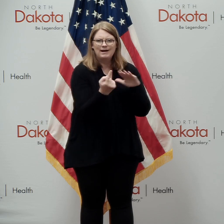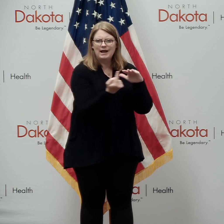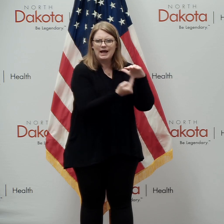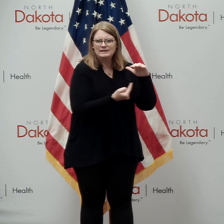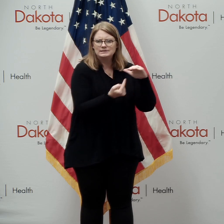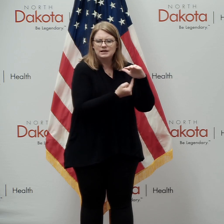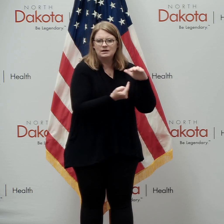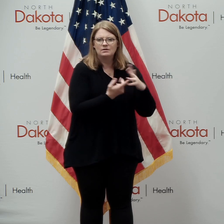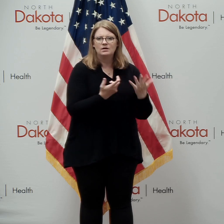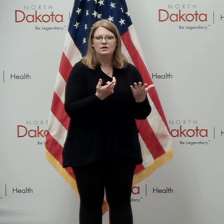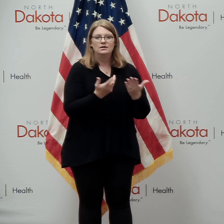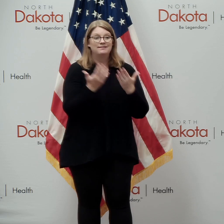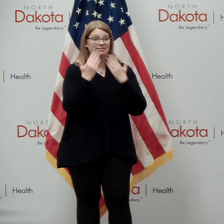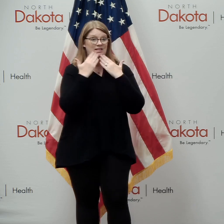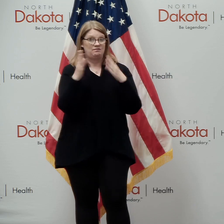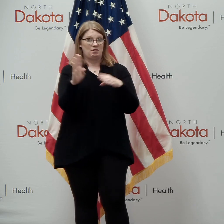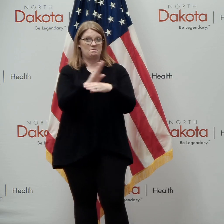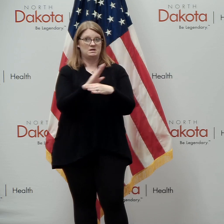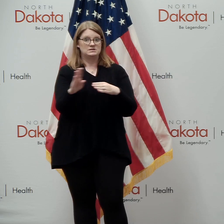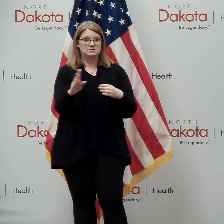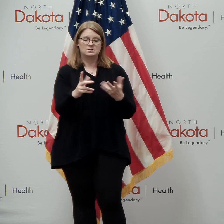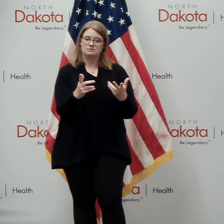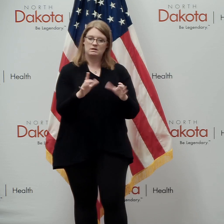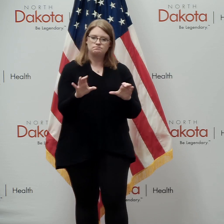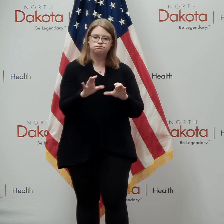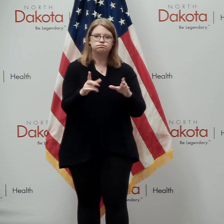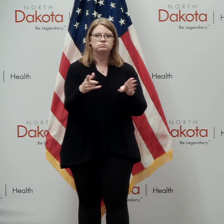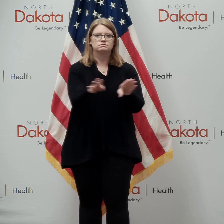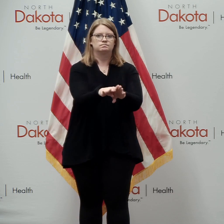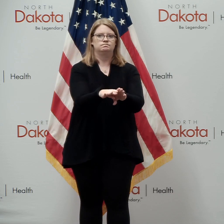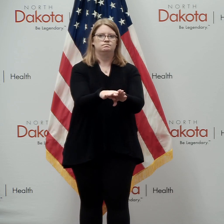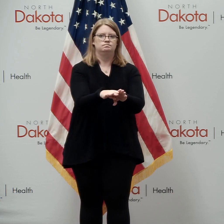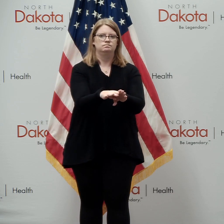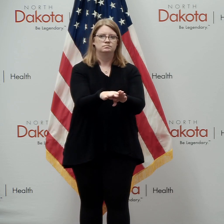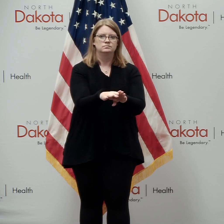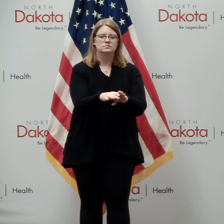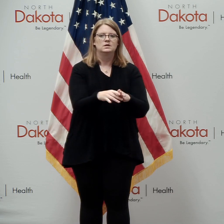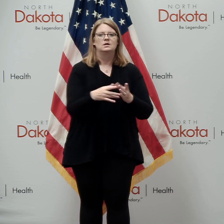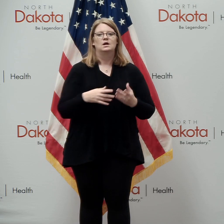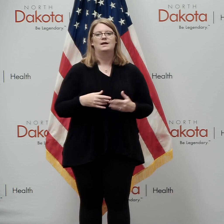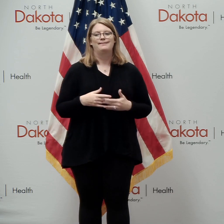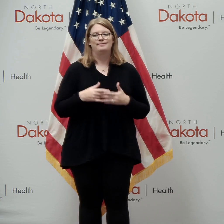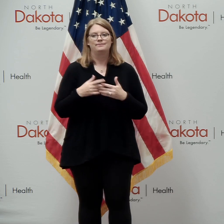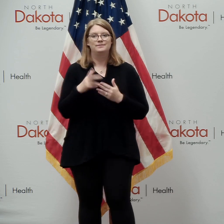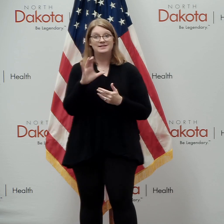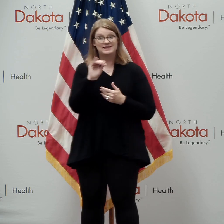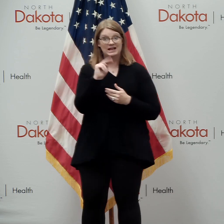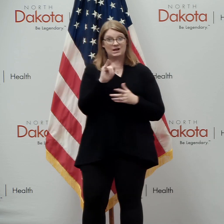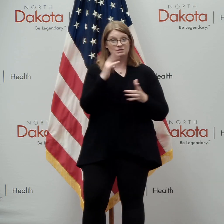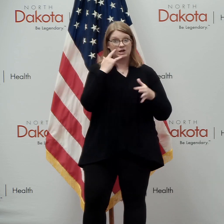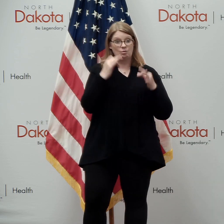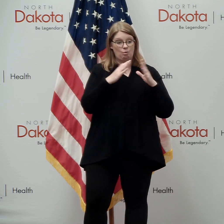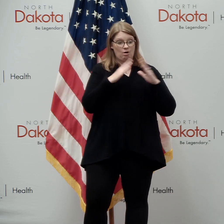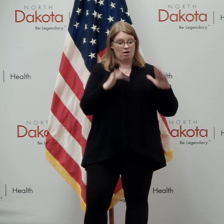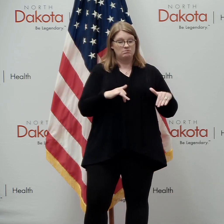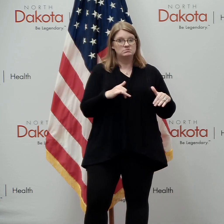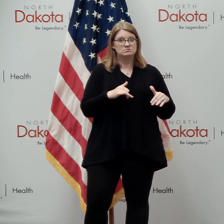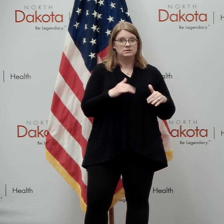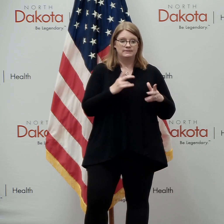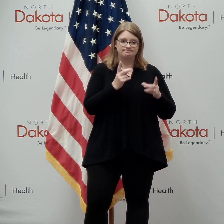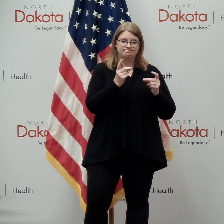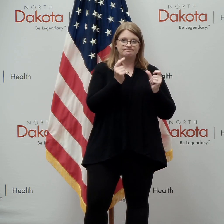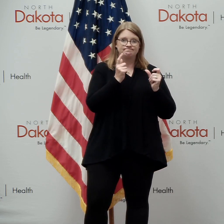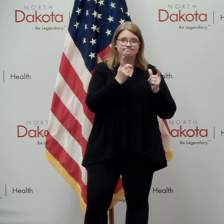thank if a business was proactive and shut down for a few days, or the county courthouse taking actions. Those are the kind of quick,